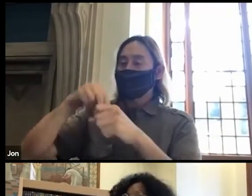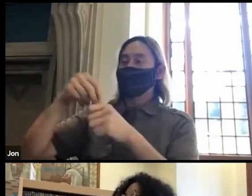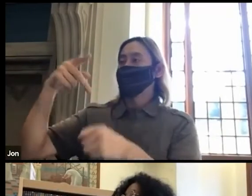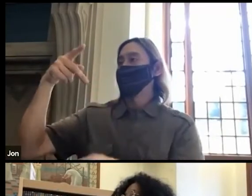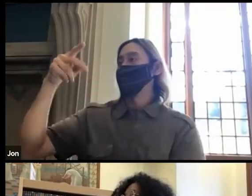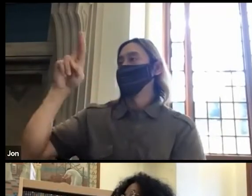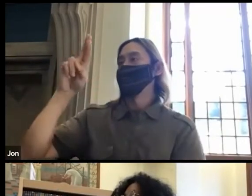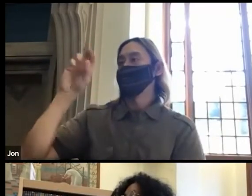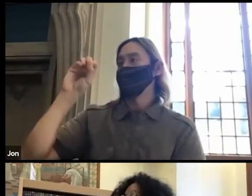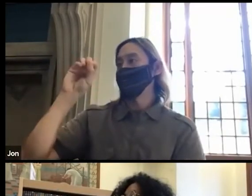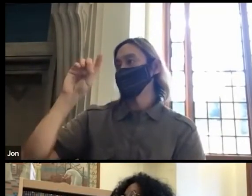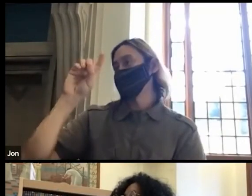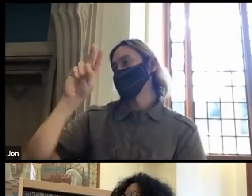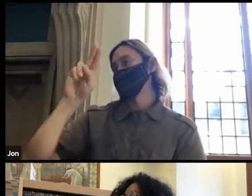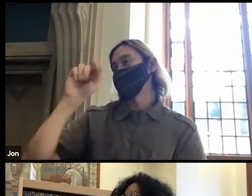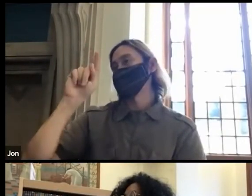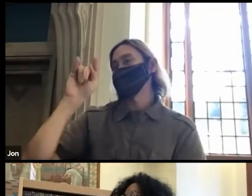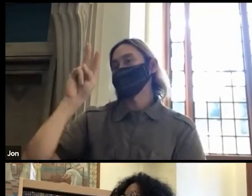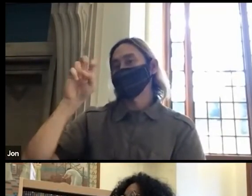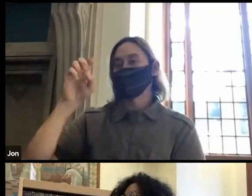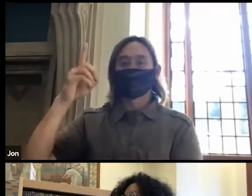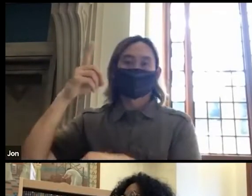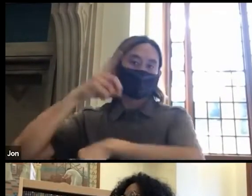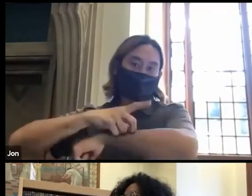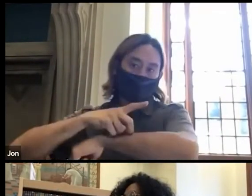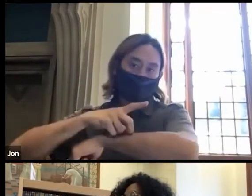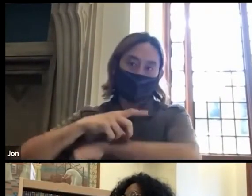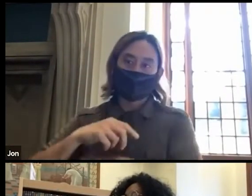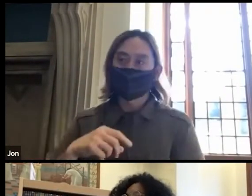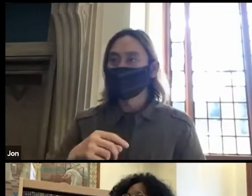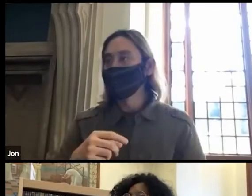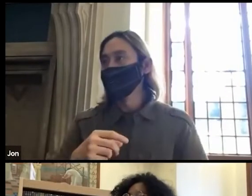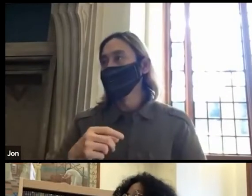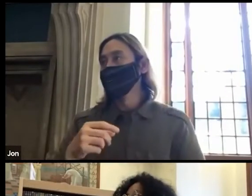Because at the end of the day, our goal is to have a productive day.